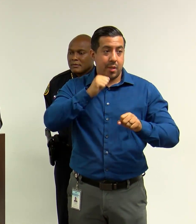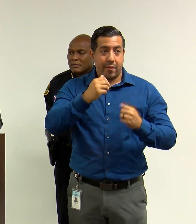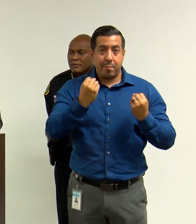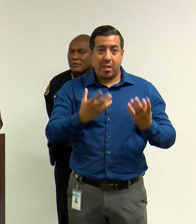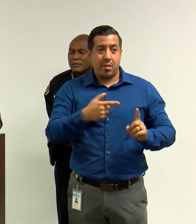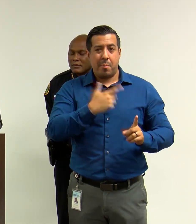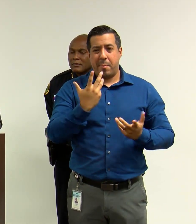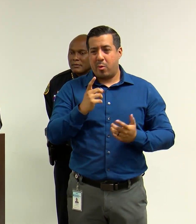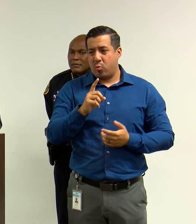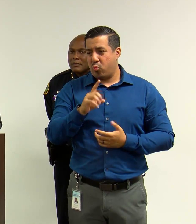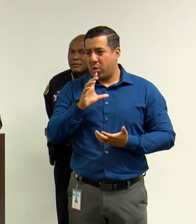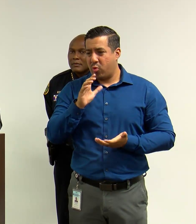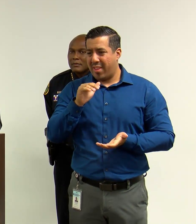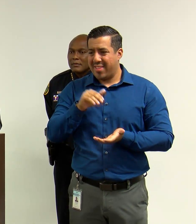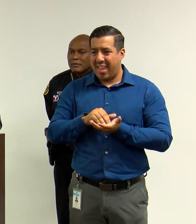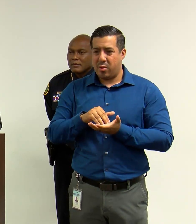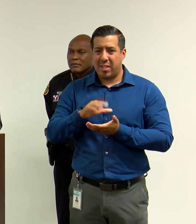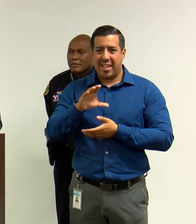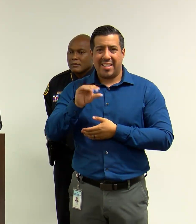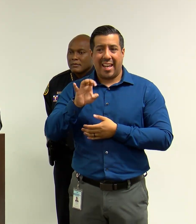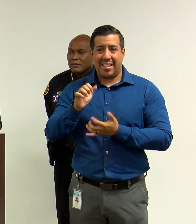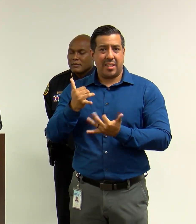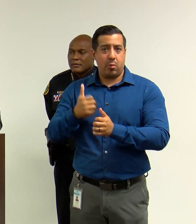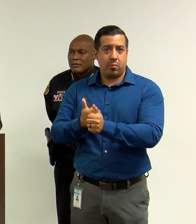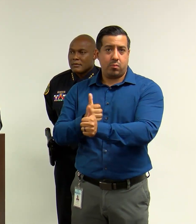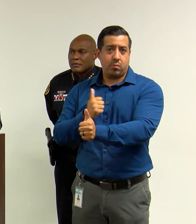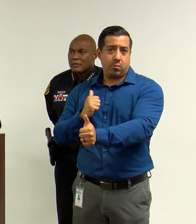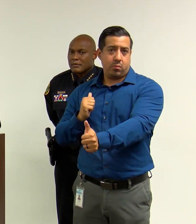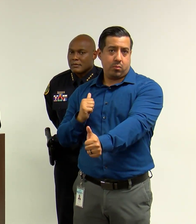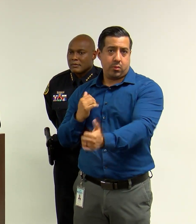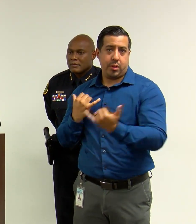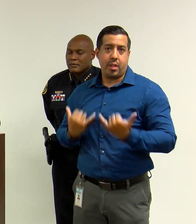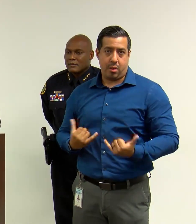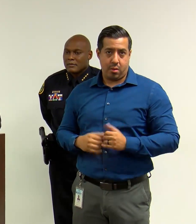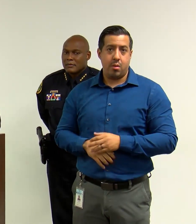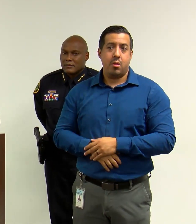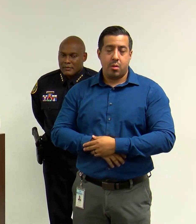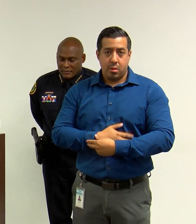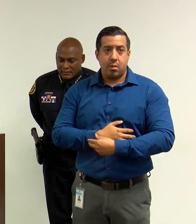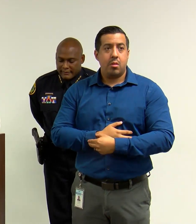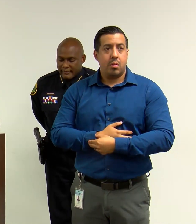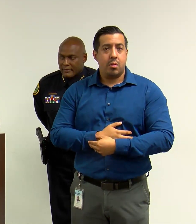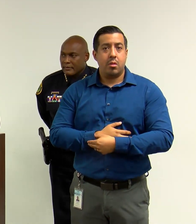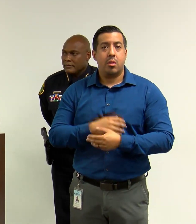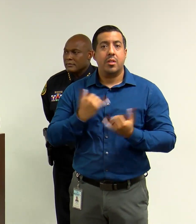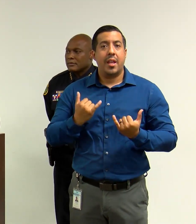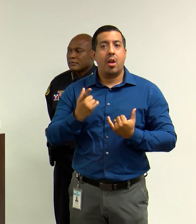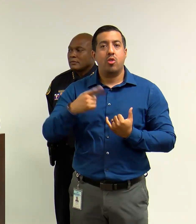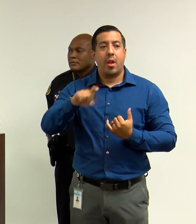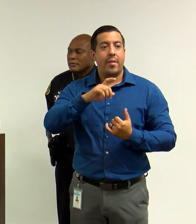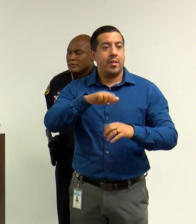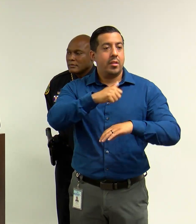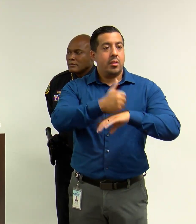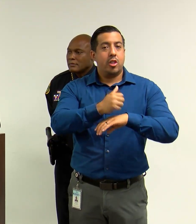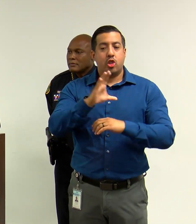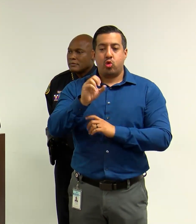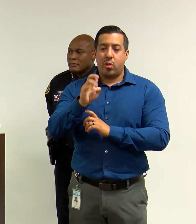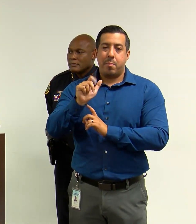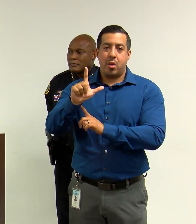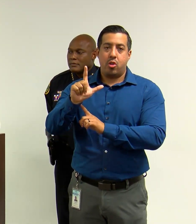about 100,000 cases backlog right now. So you're having to put together now the criminal